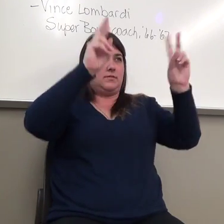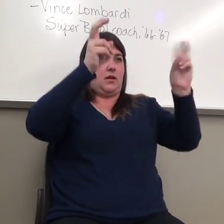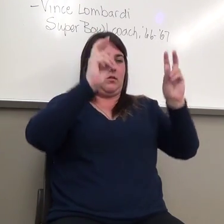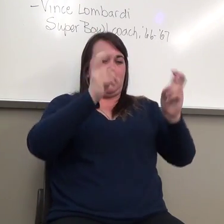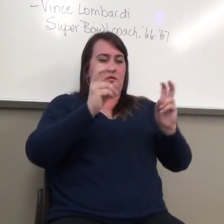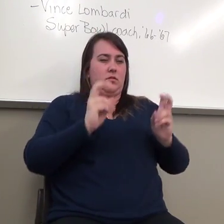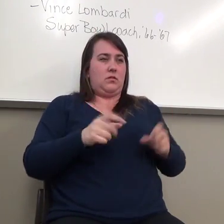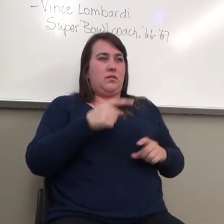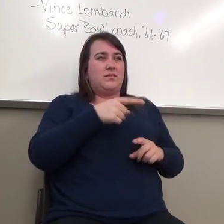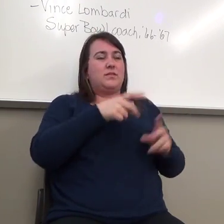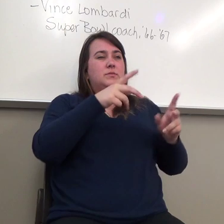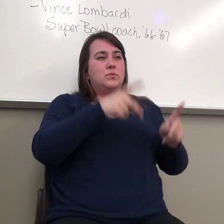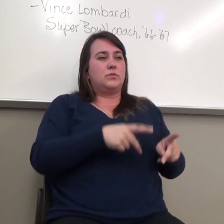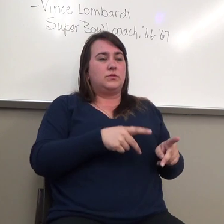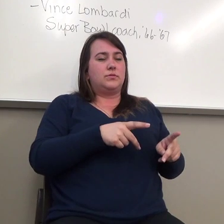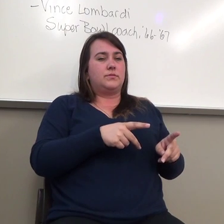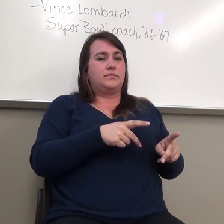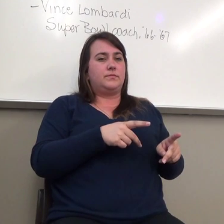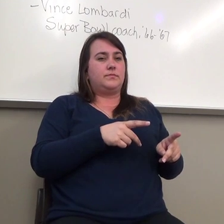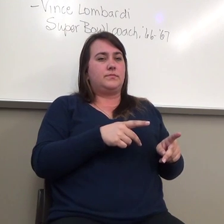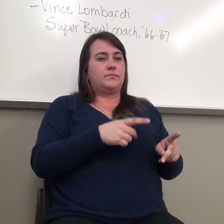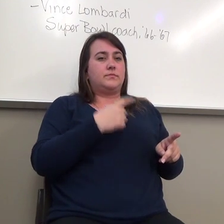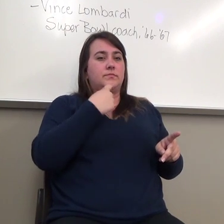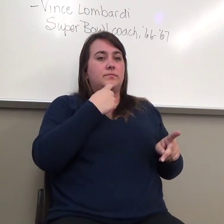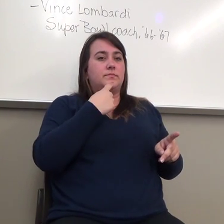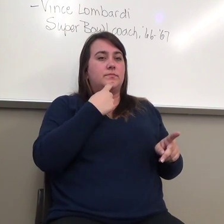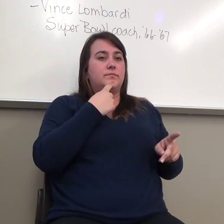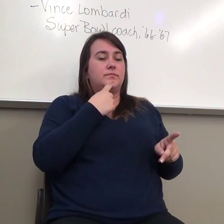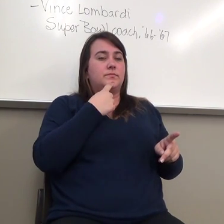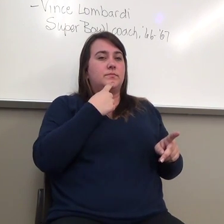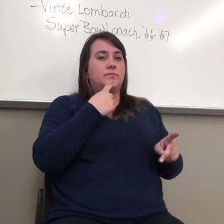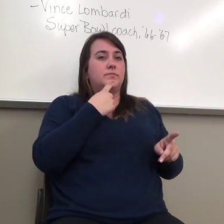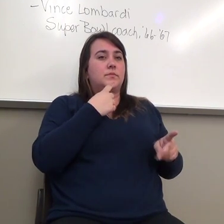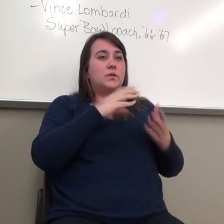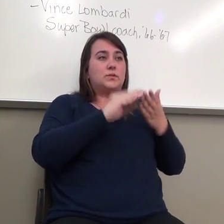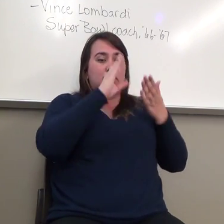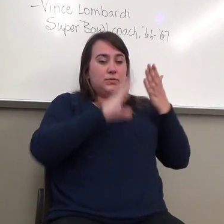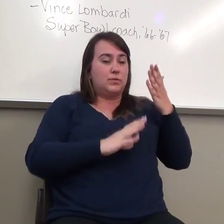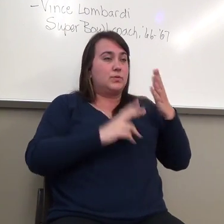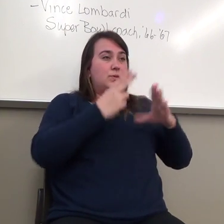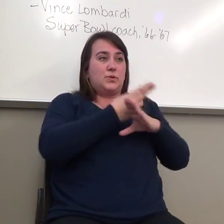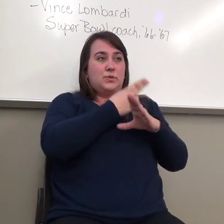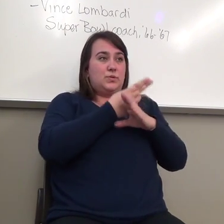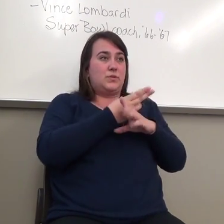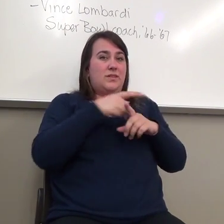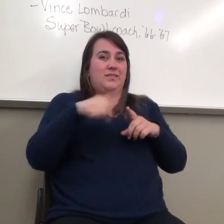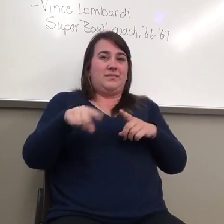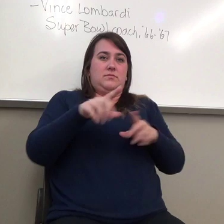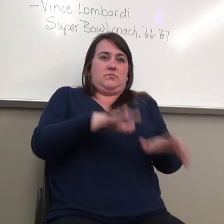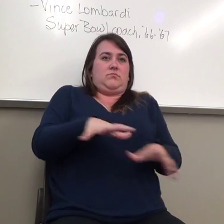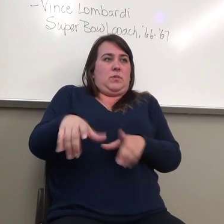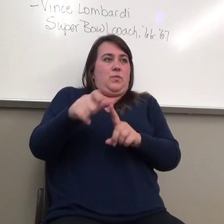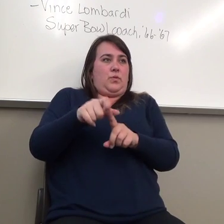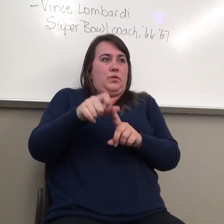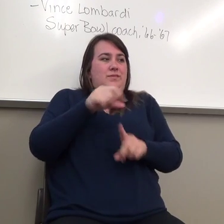is arguing that by not allowing students to use these words, you are alienating their